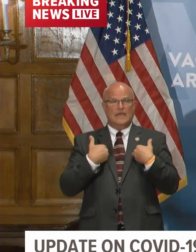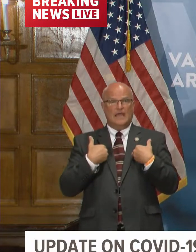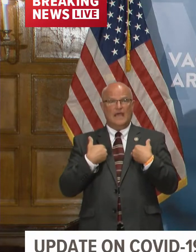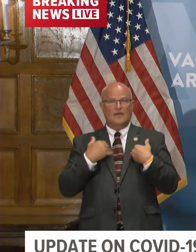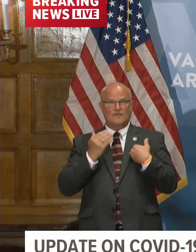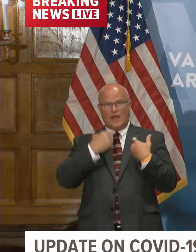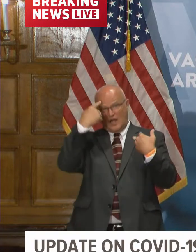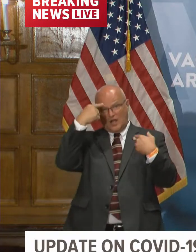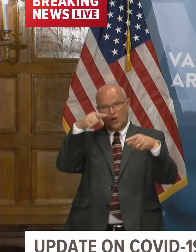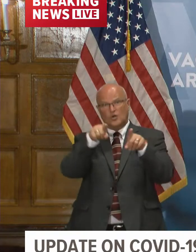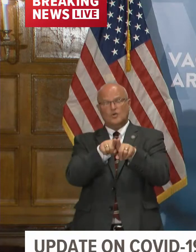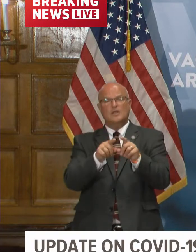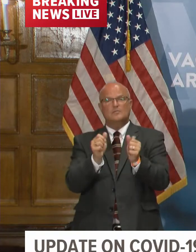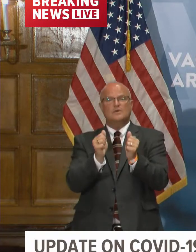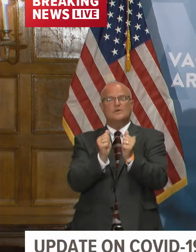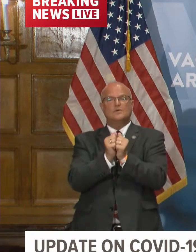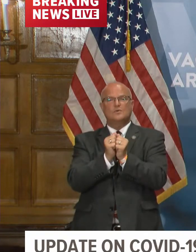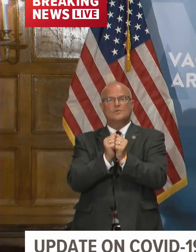our agreement with